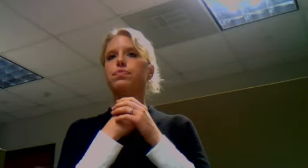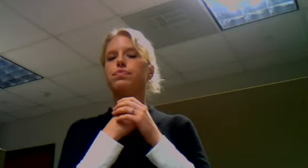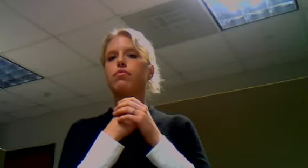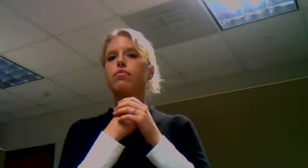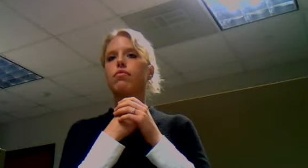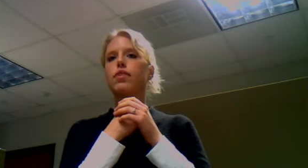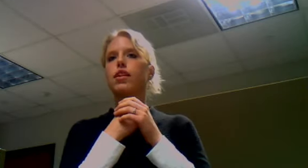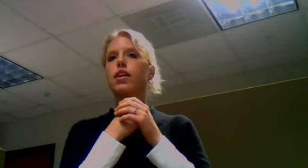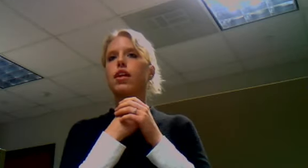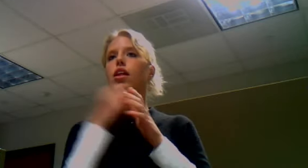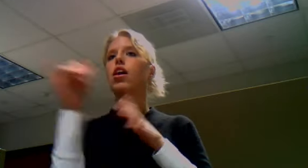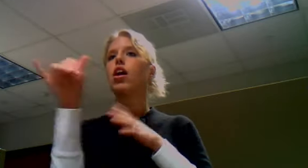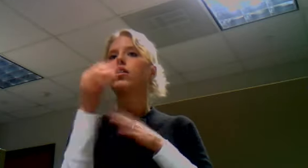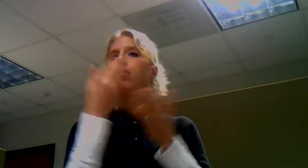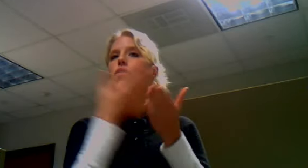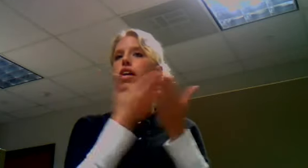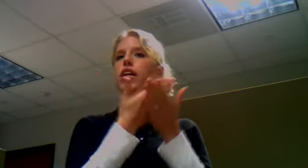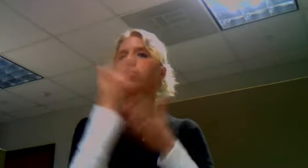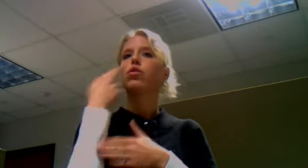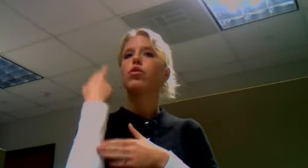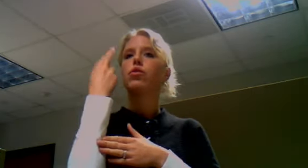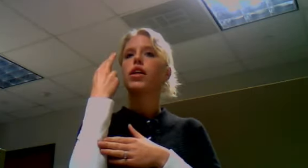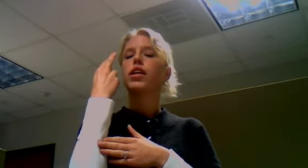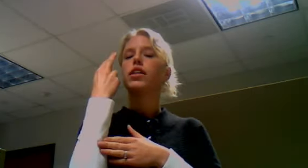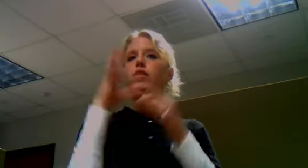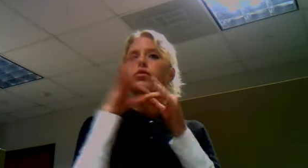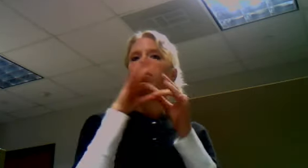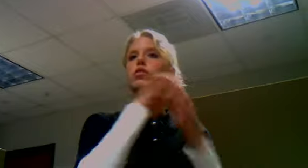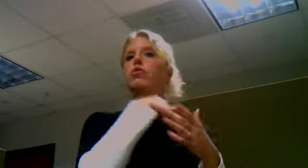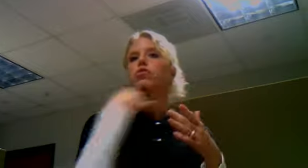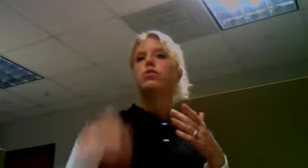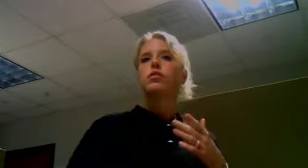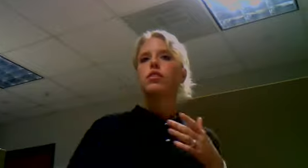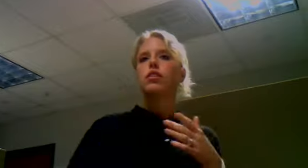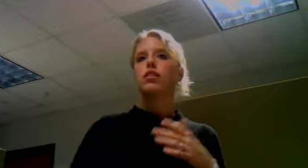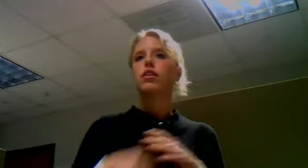There are also financial reforms in rural China. There is also rural entrepreneur